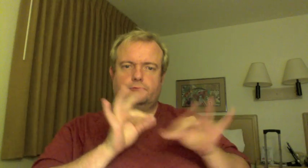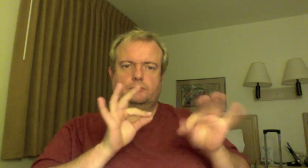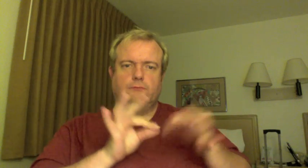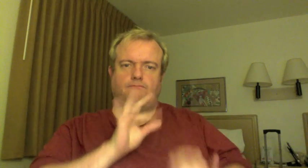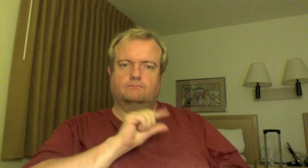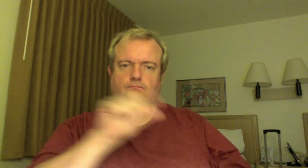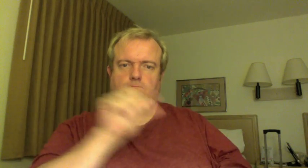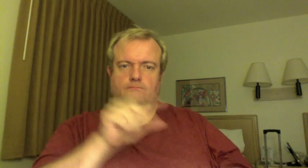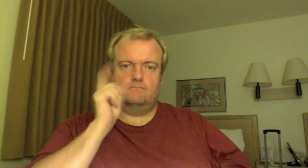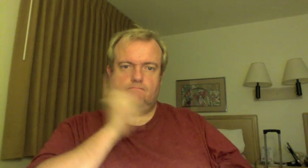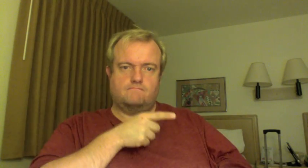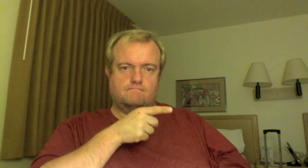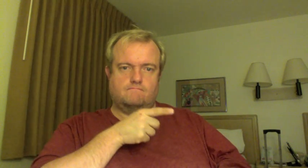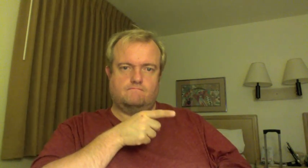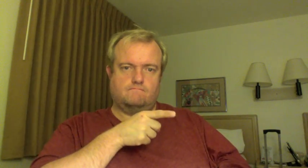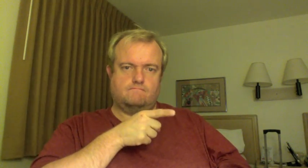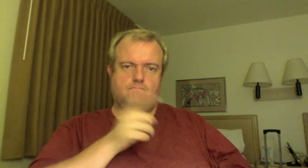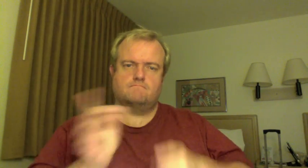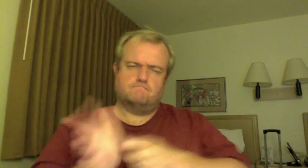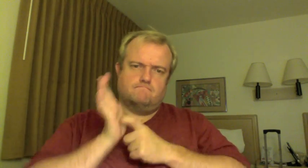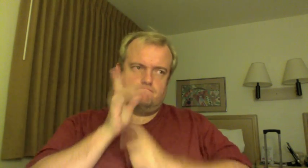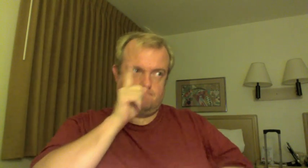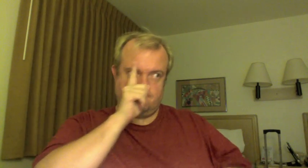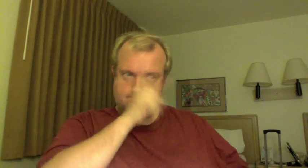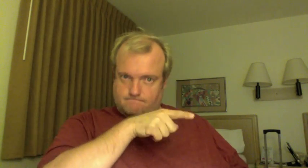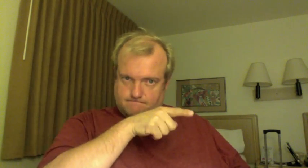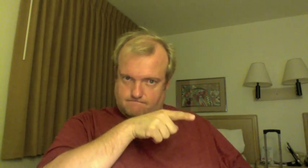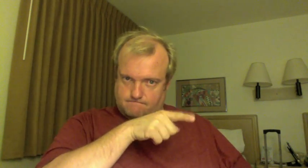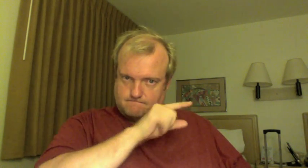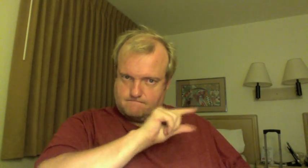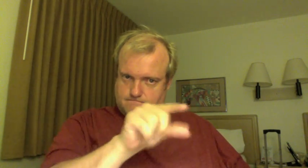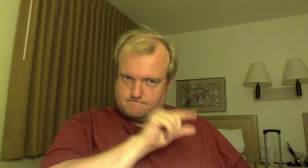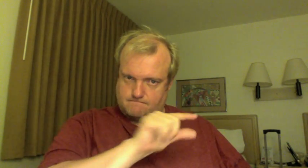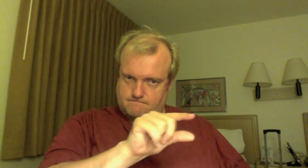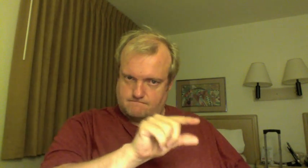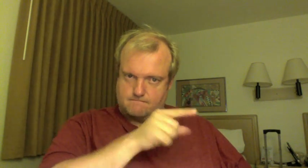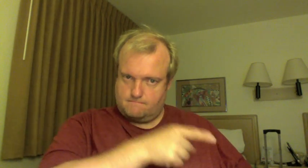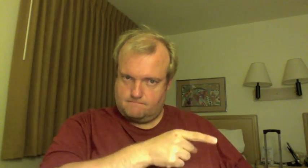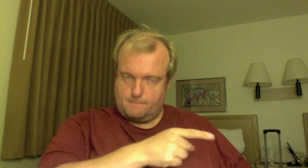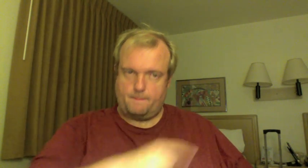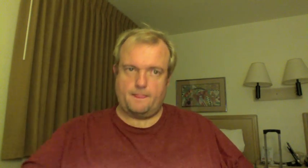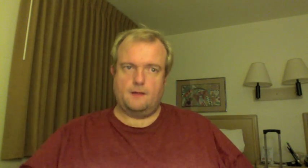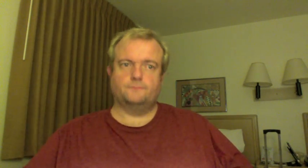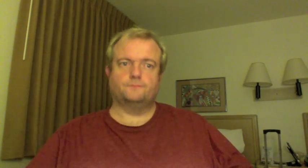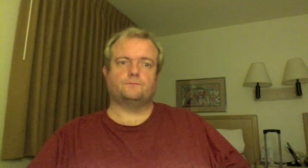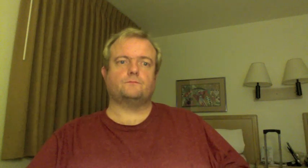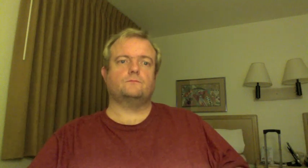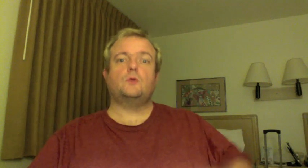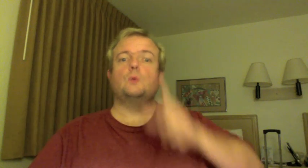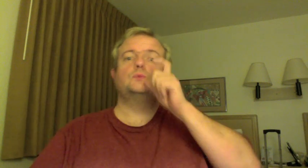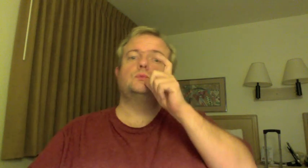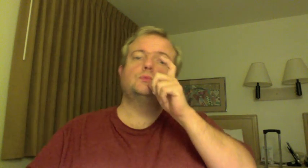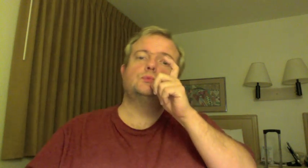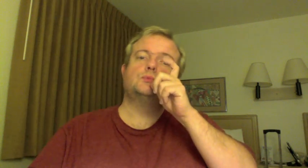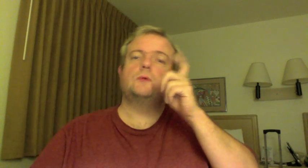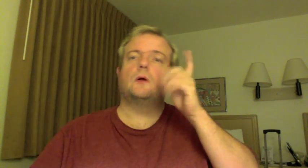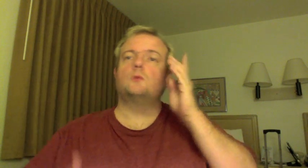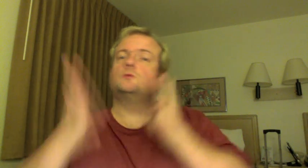They found me a place for what she could afford, and it was magnificent. We're now very confident that she's safe, and they